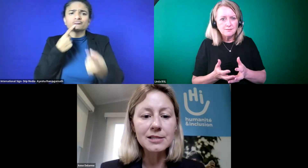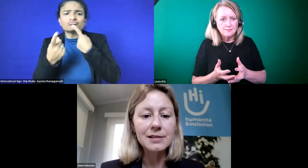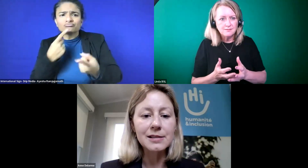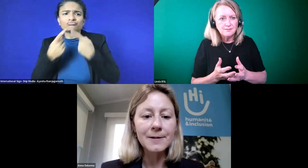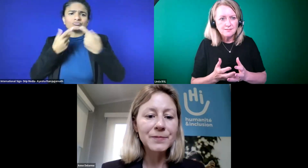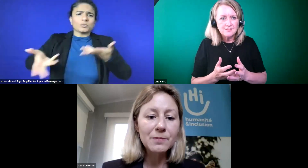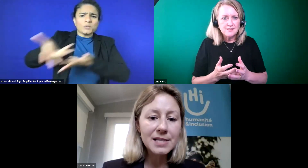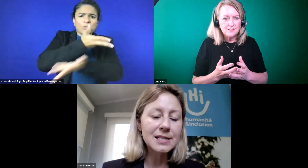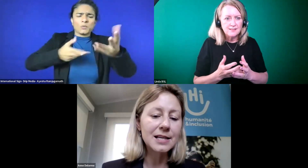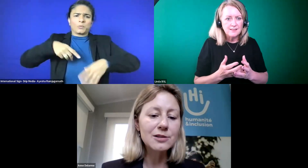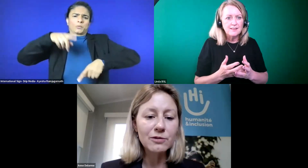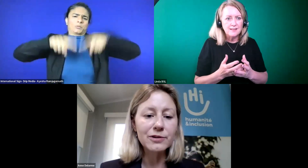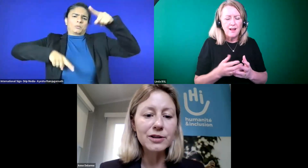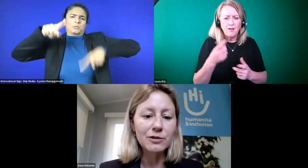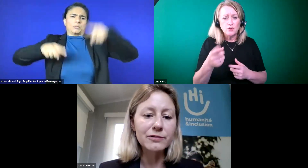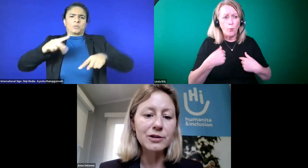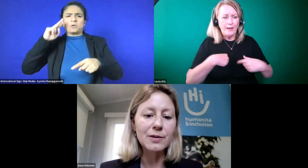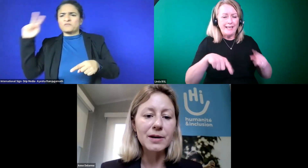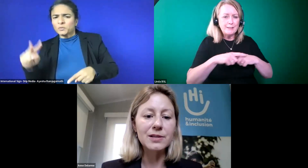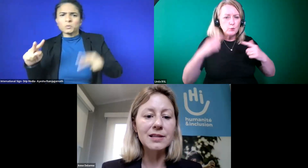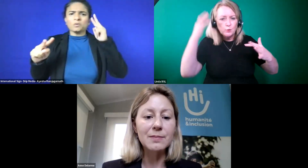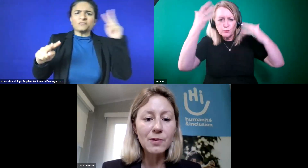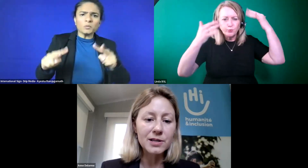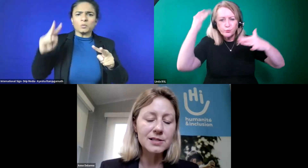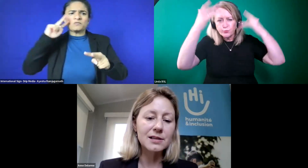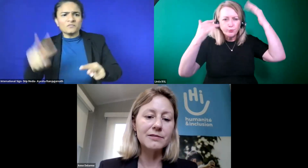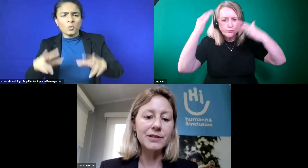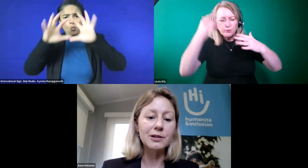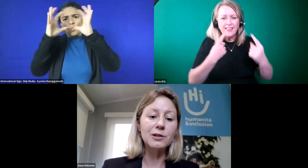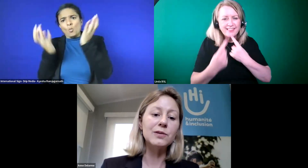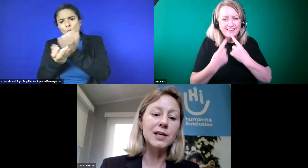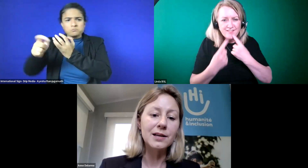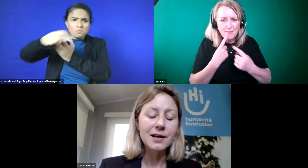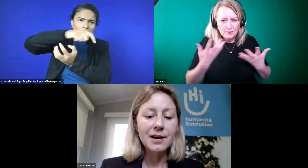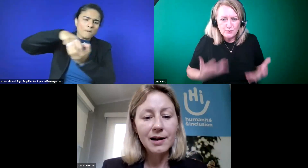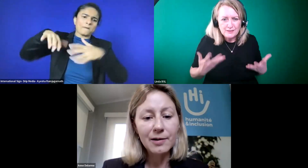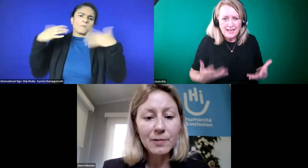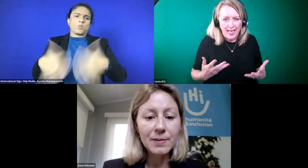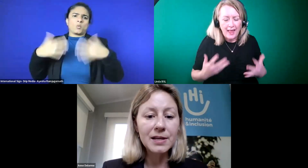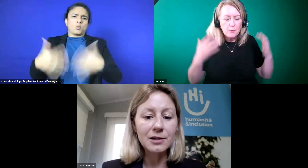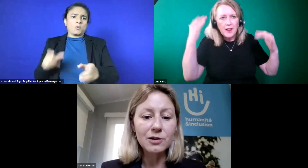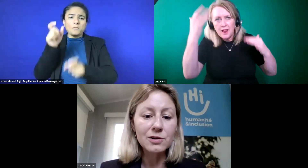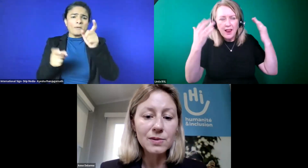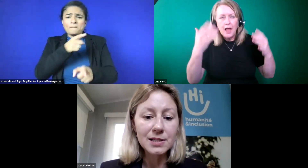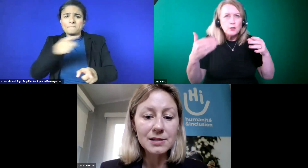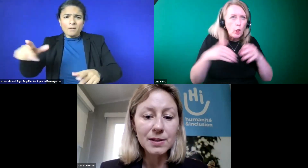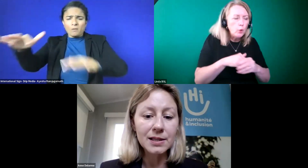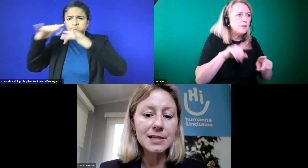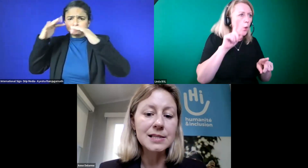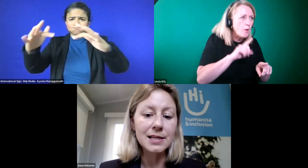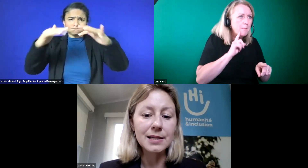the messages resonate over and over about the importance of including women and girls